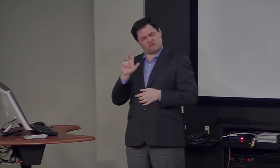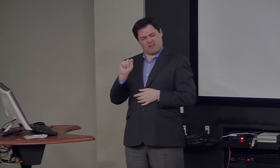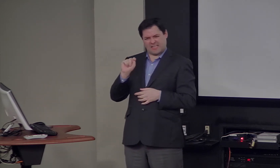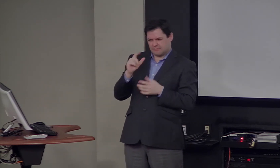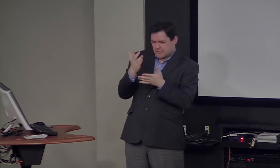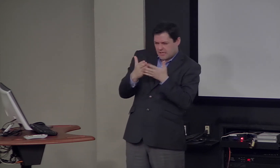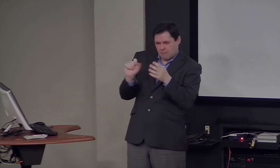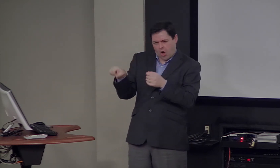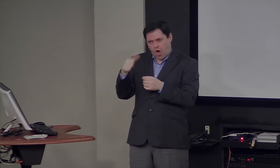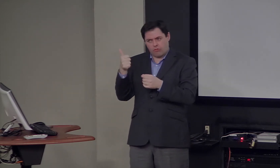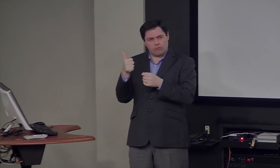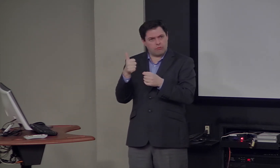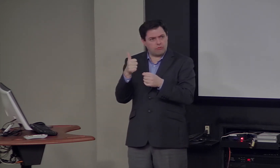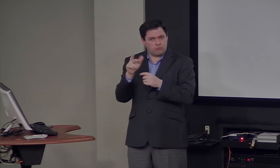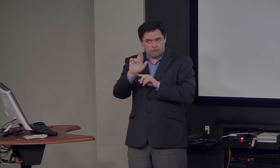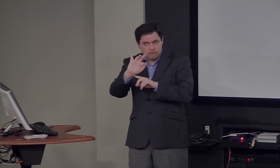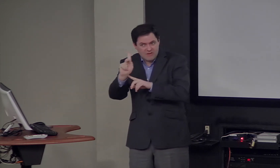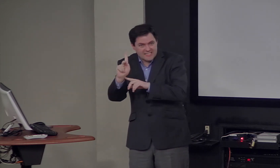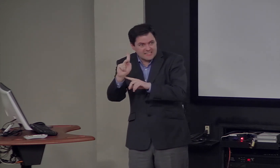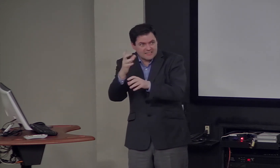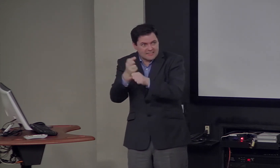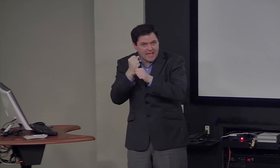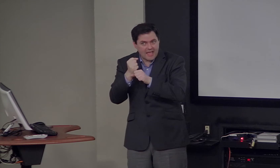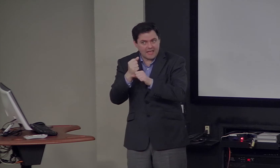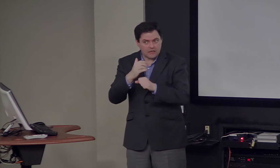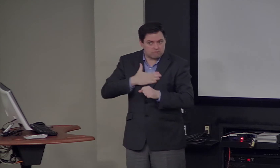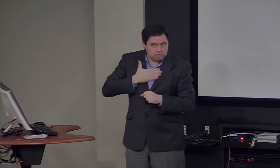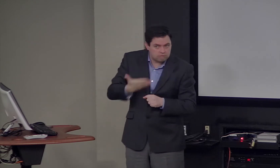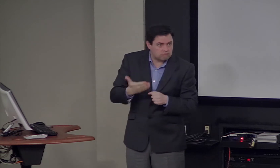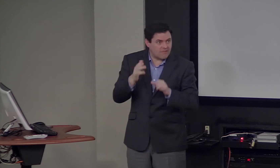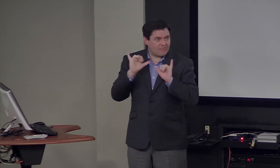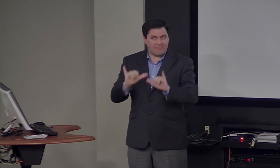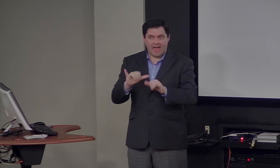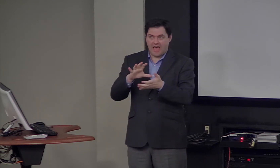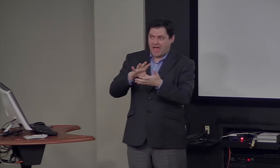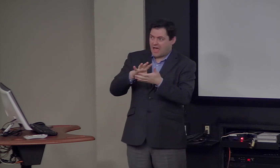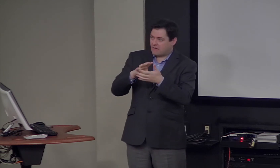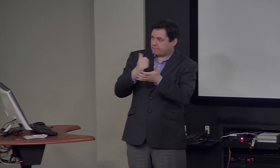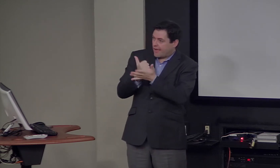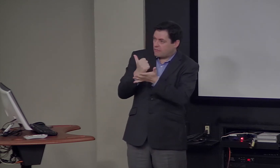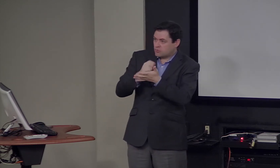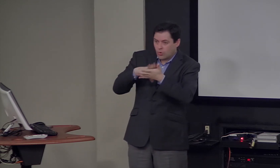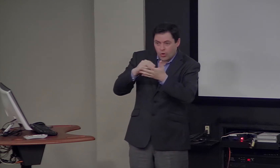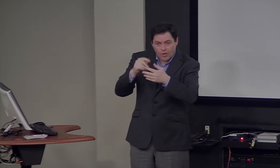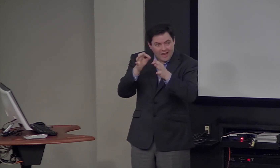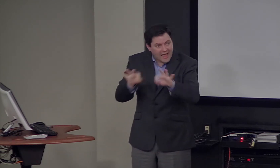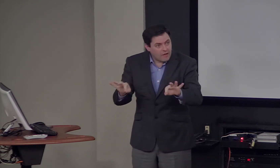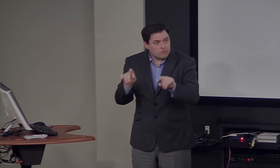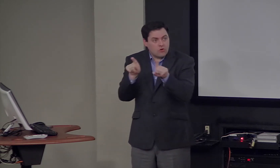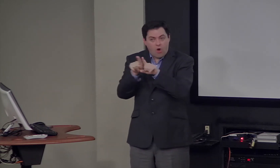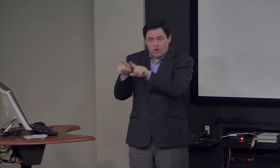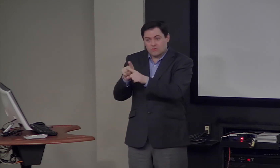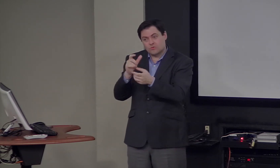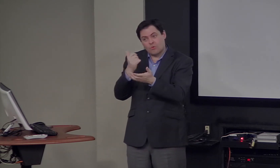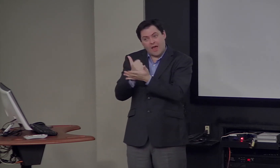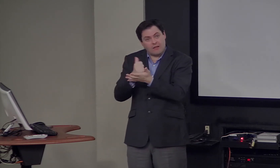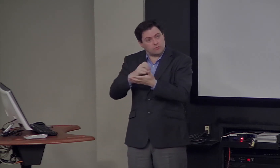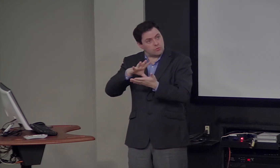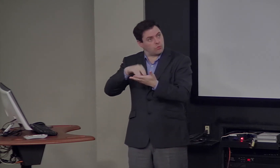who have varying personalities, some being more assertive, others being more shy, but we're wondering if willingness to take risks